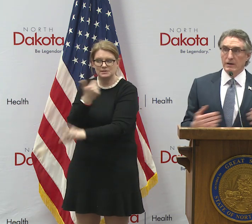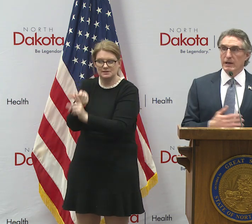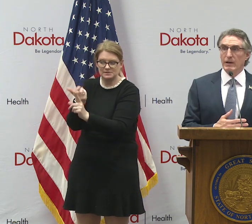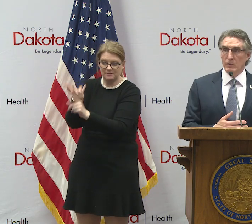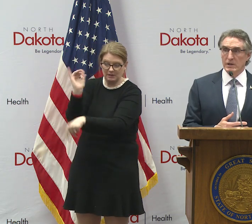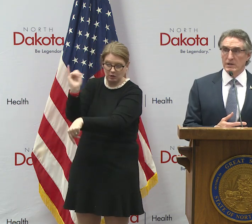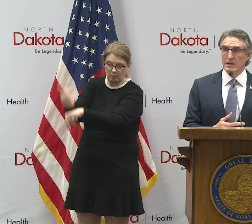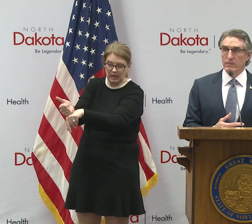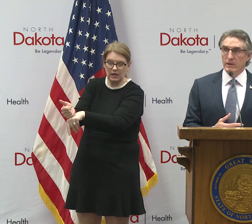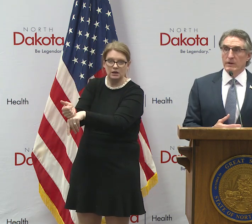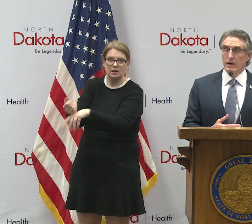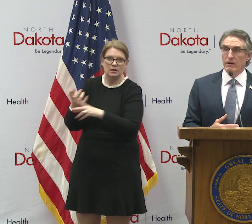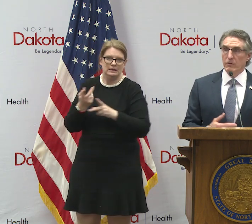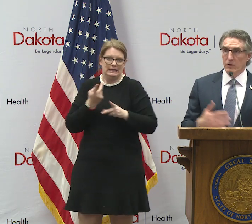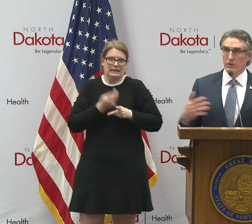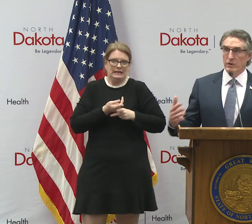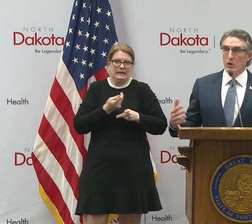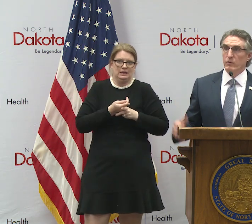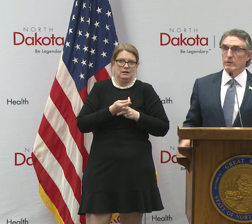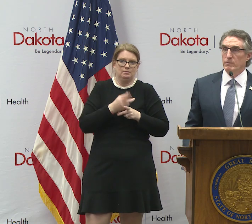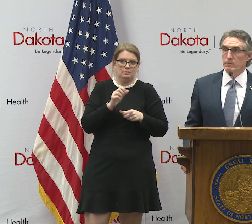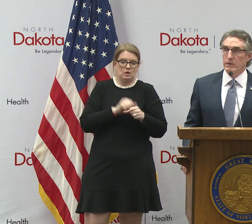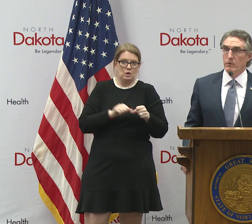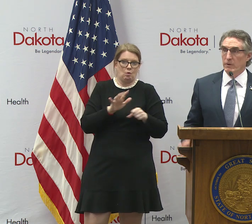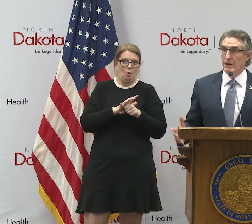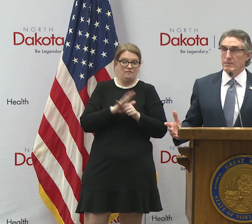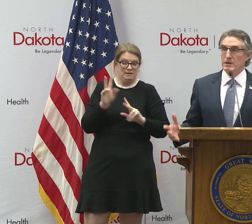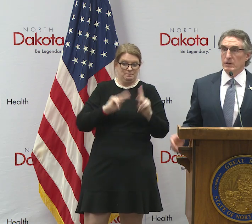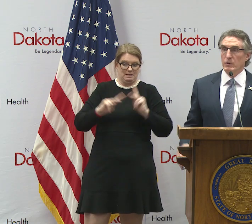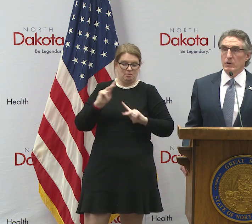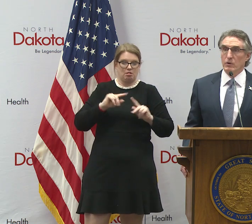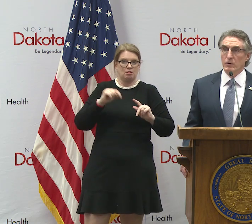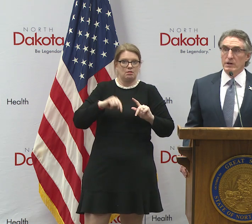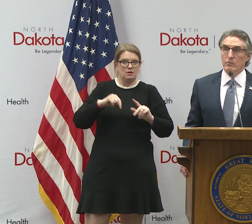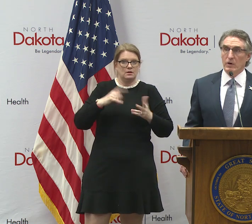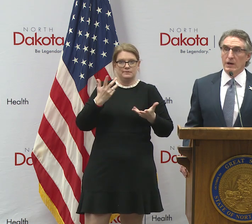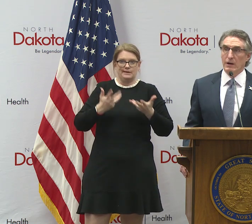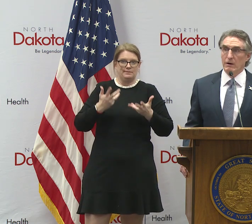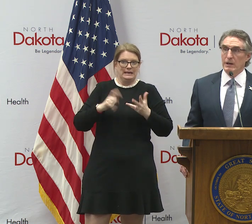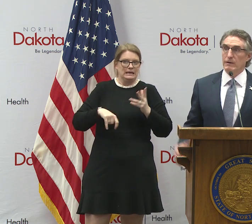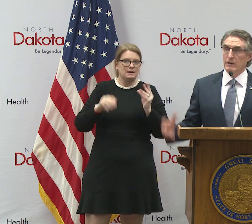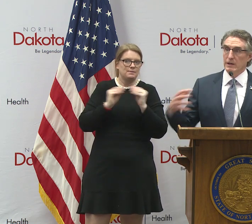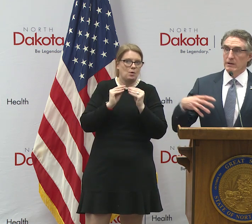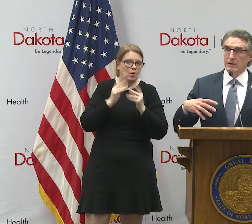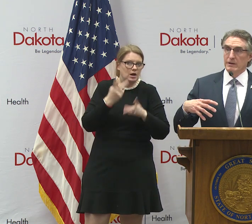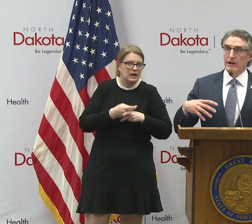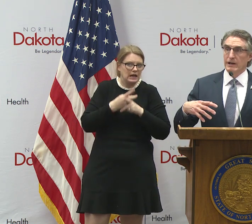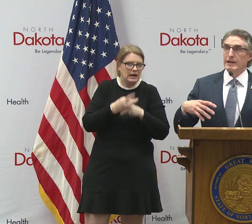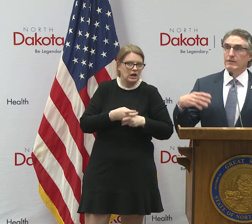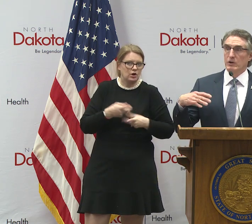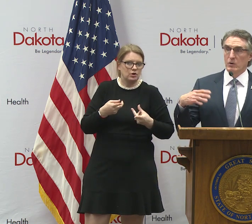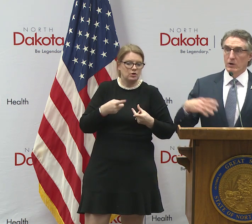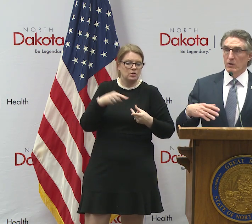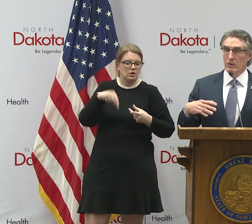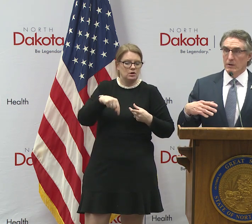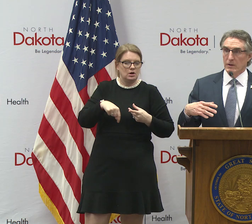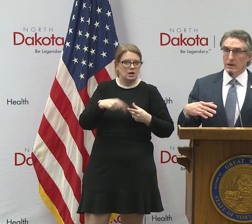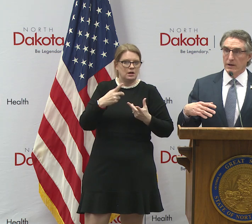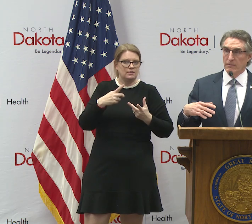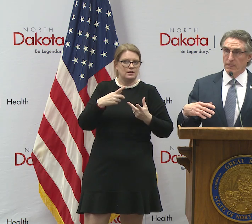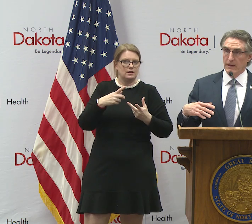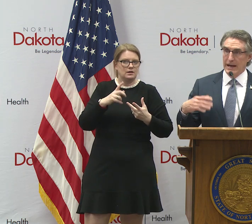created, and we keep the COVID people that might be in critical or need more care in the